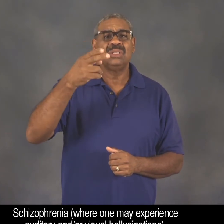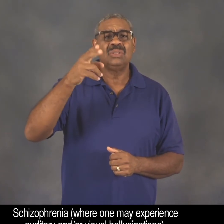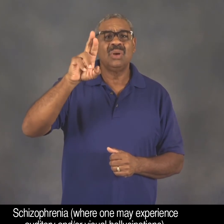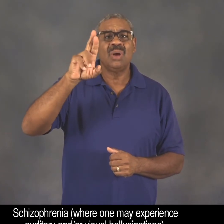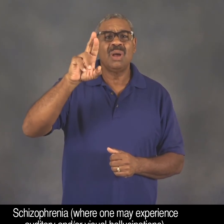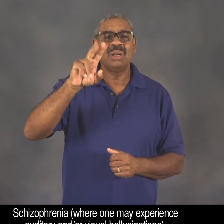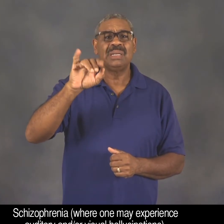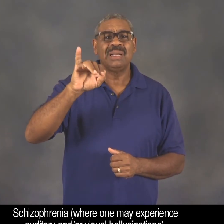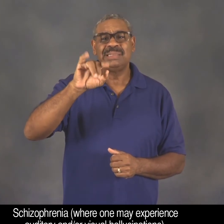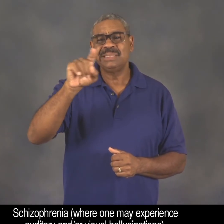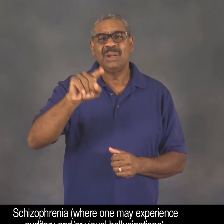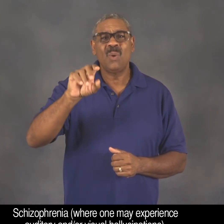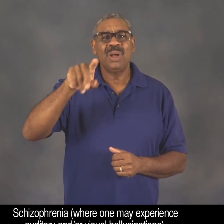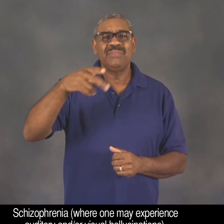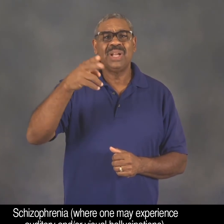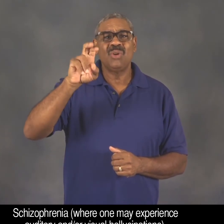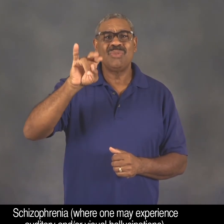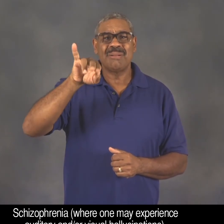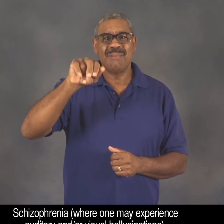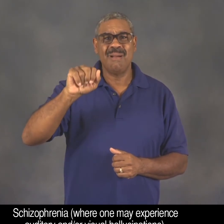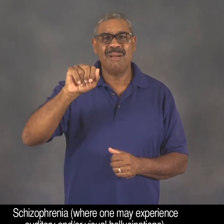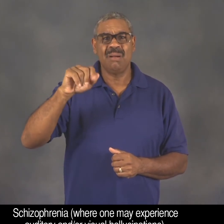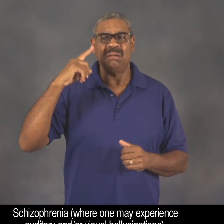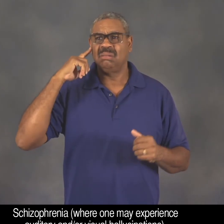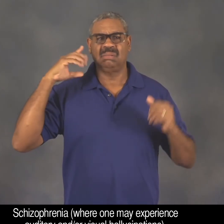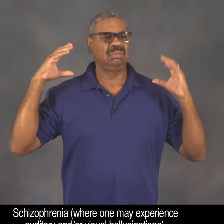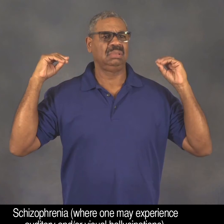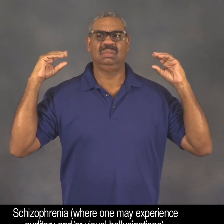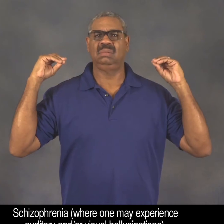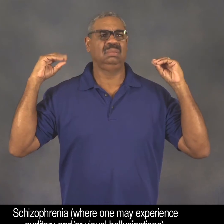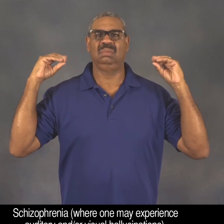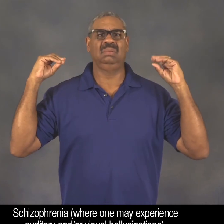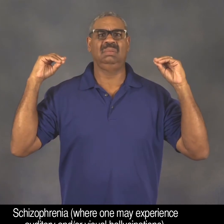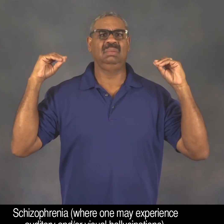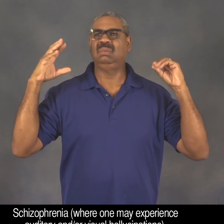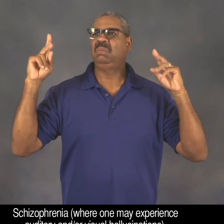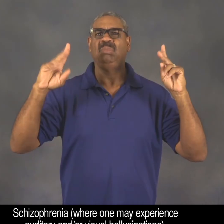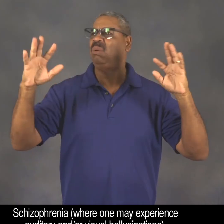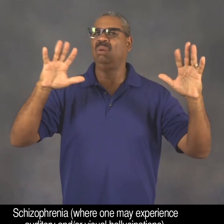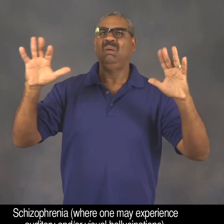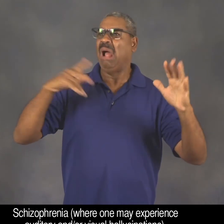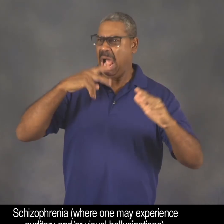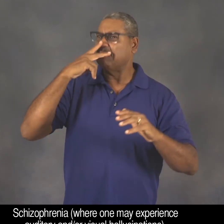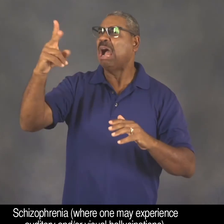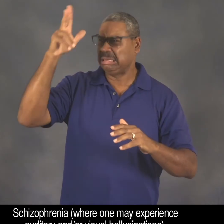schizophrenia, where one may experience auditory and/or visual hallucinations,